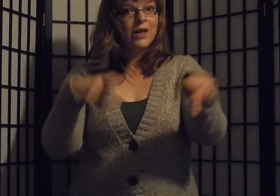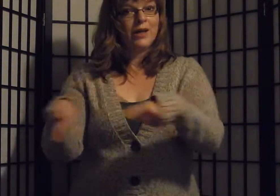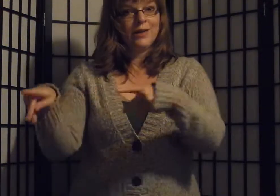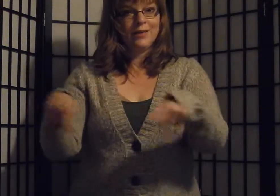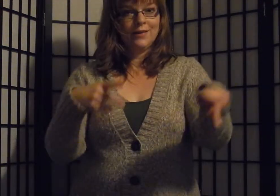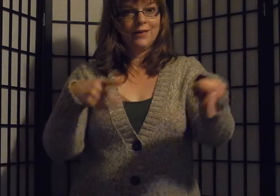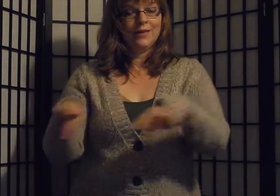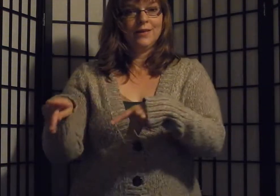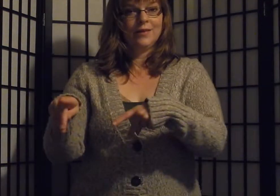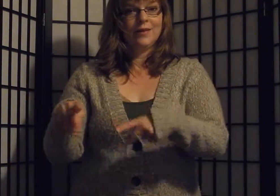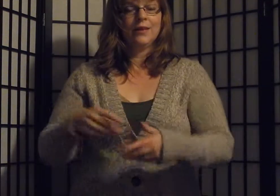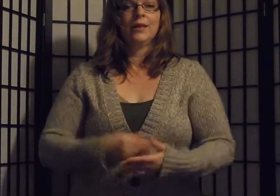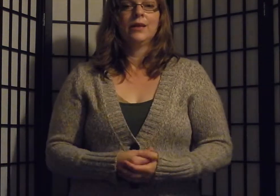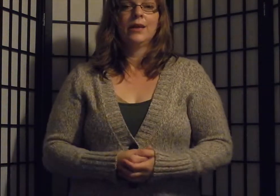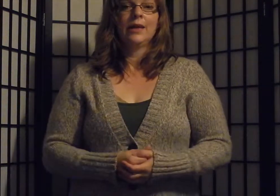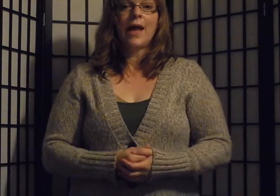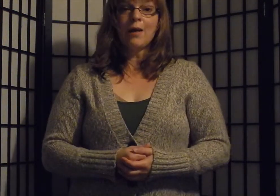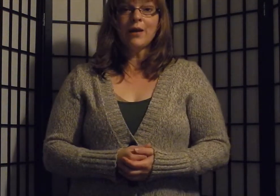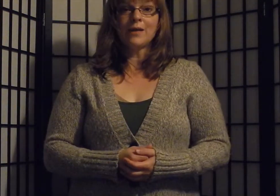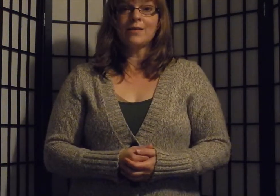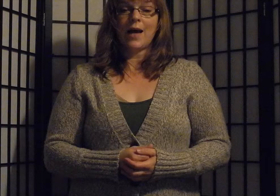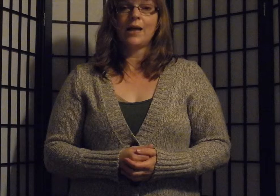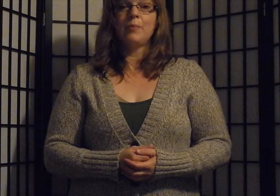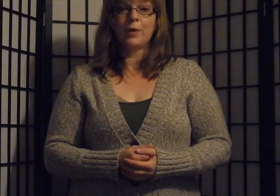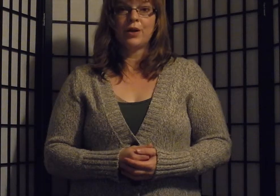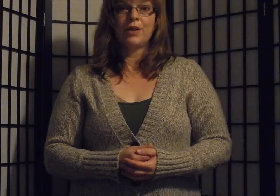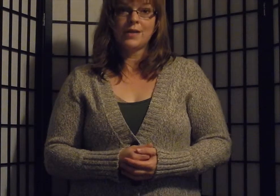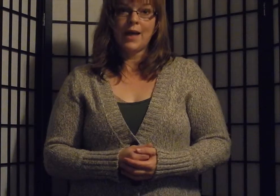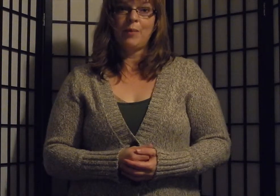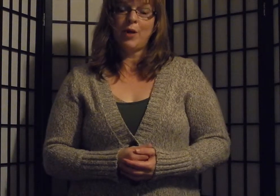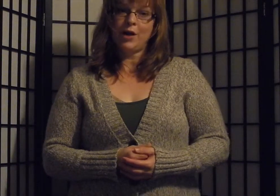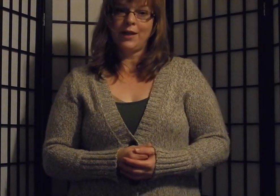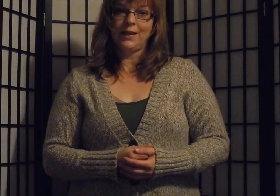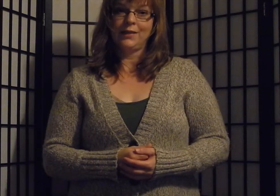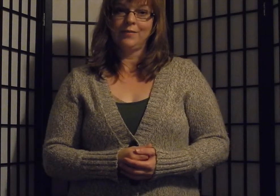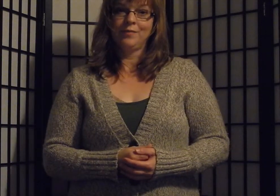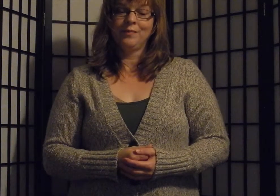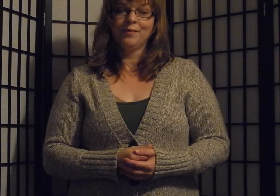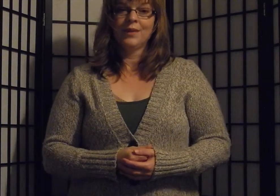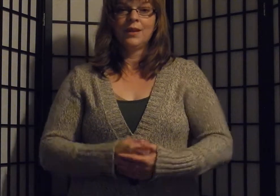Party. Now we can sign birthday party.